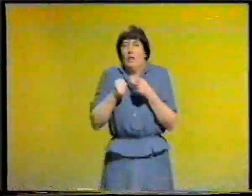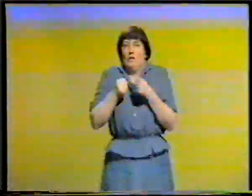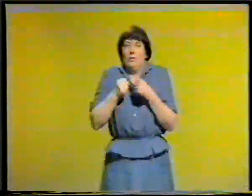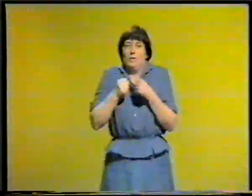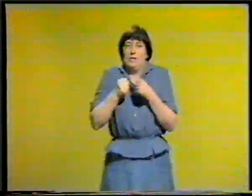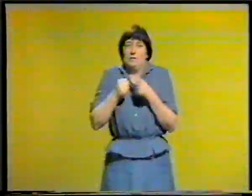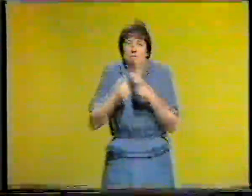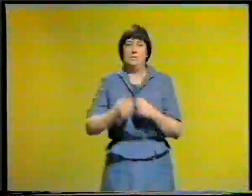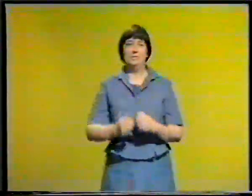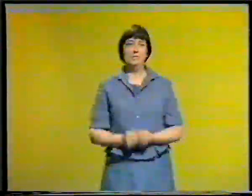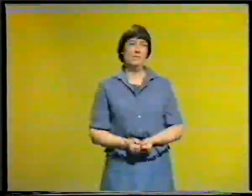Cold.